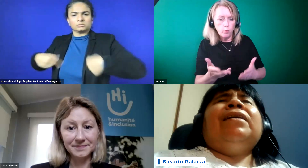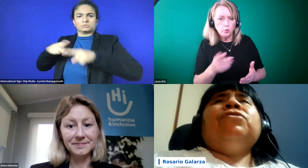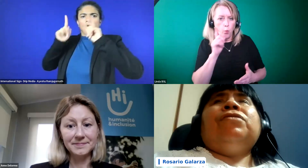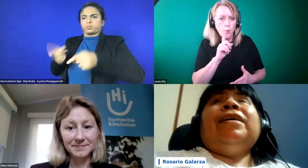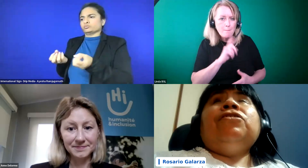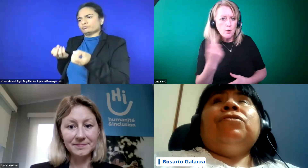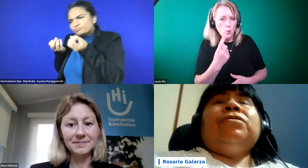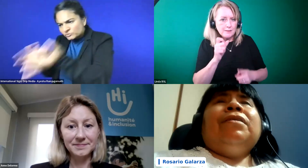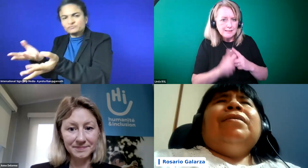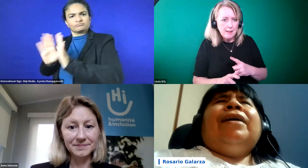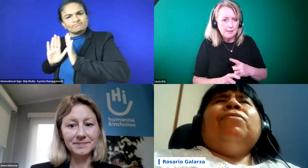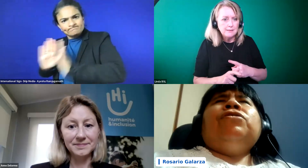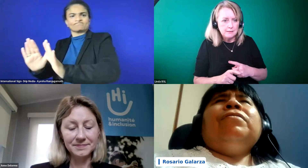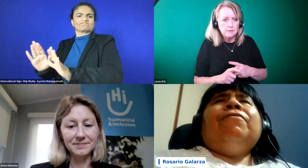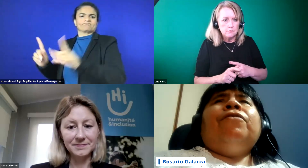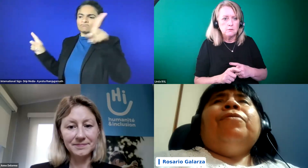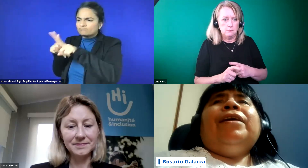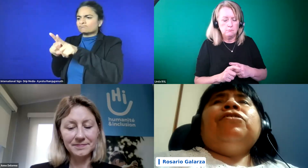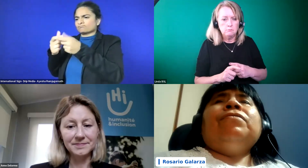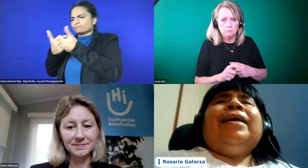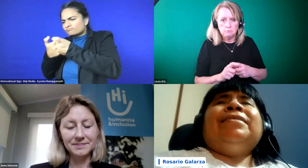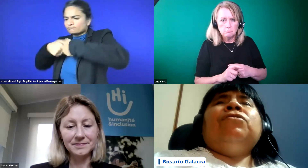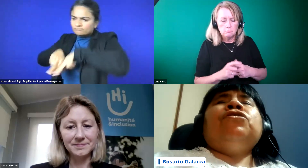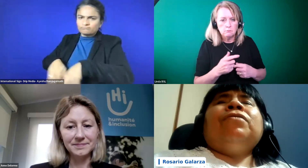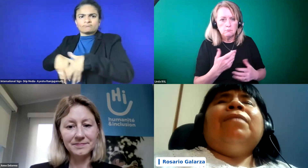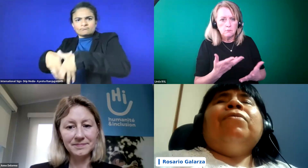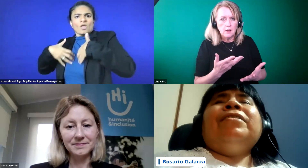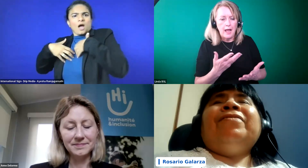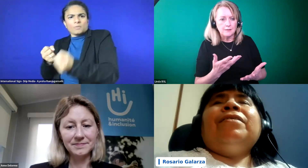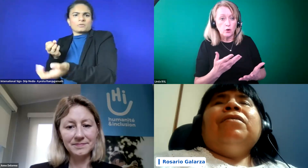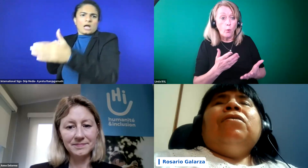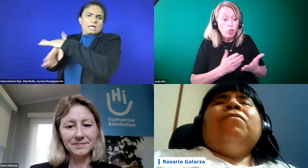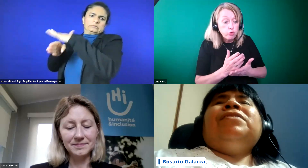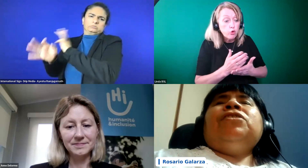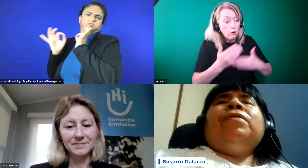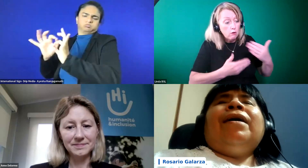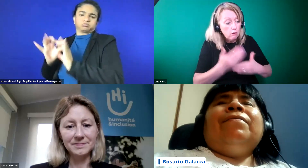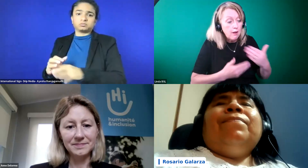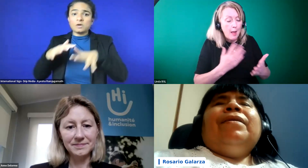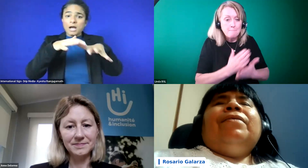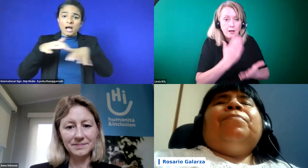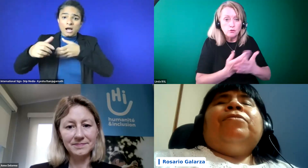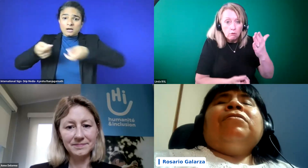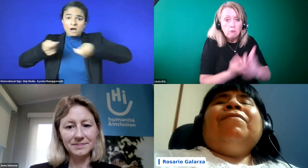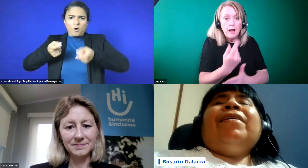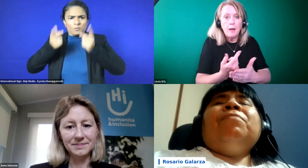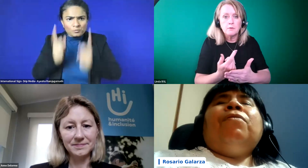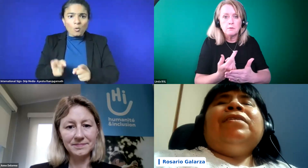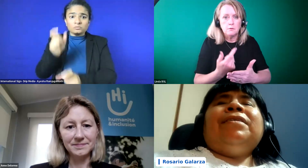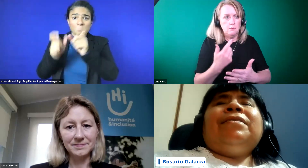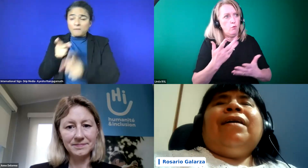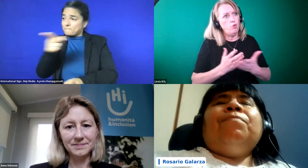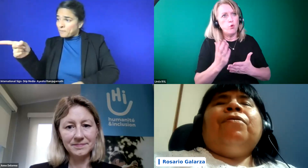in the consultations and also in the formulation, execution, and monitoring of sexual and reproductive